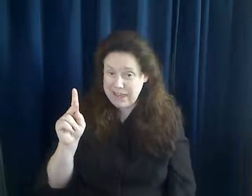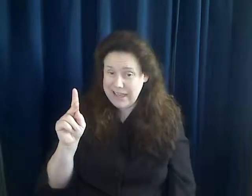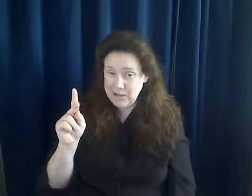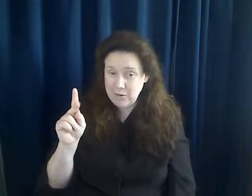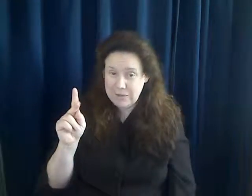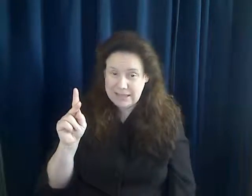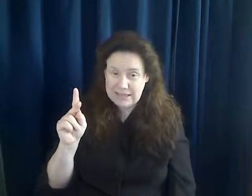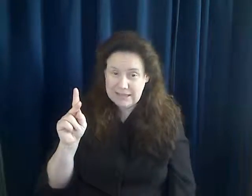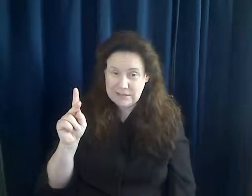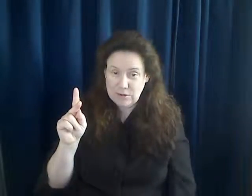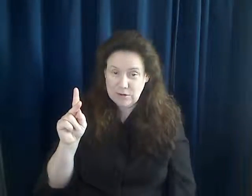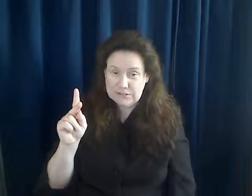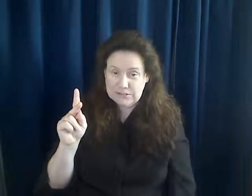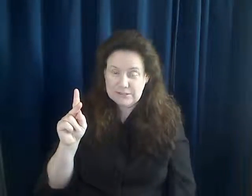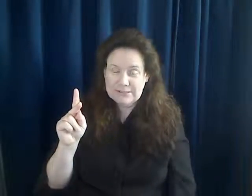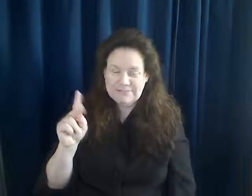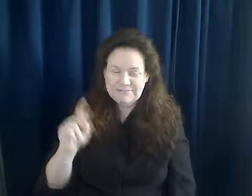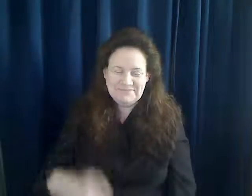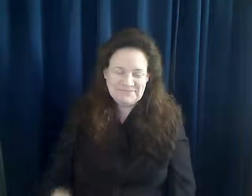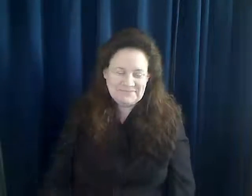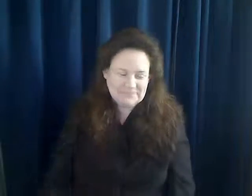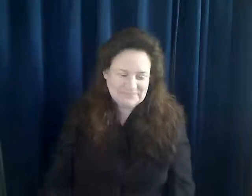Okay? Okay? Yes? No?